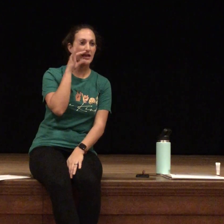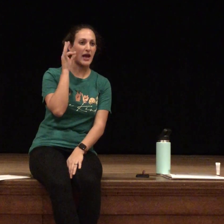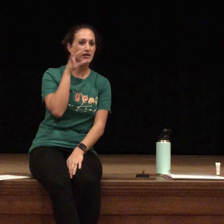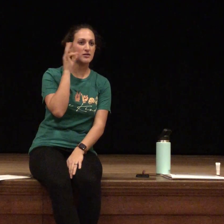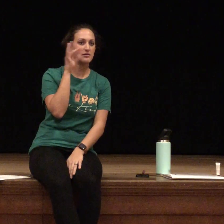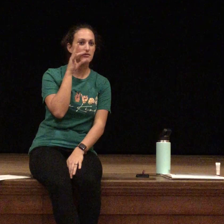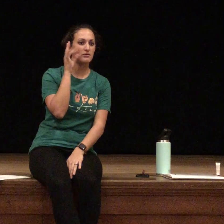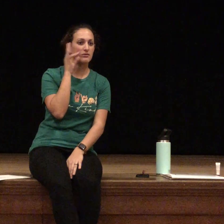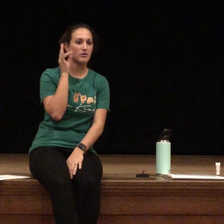cat,